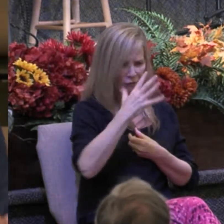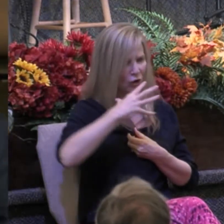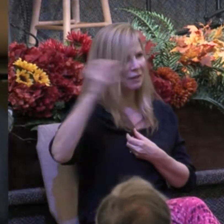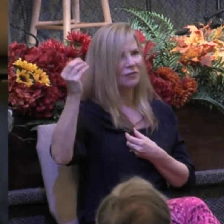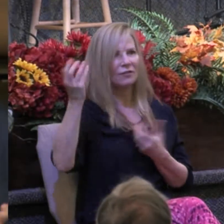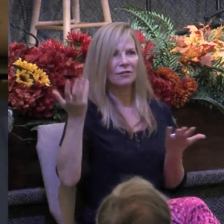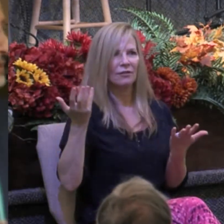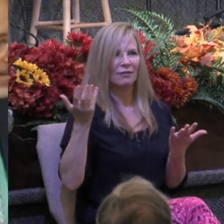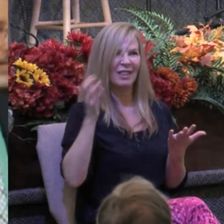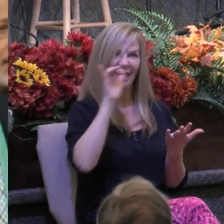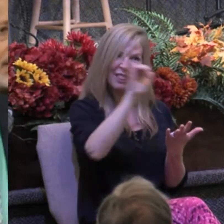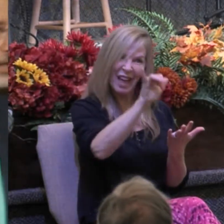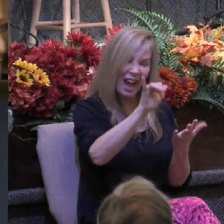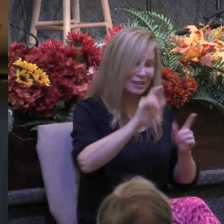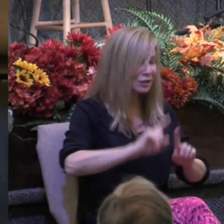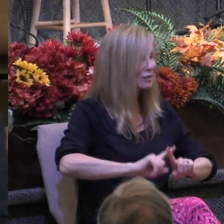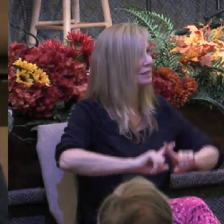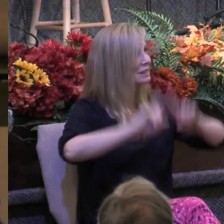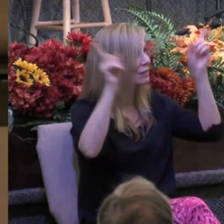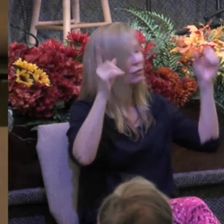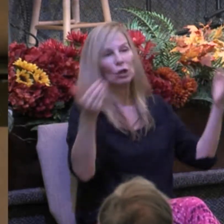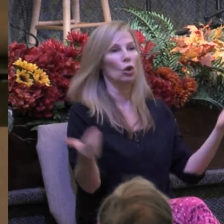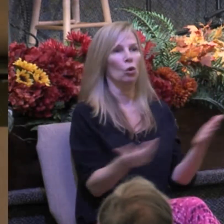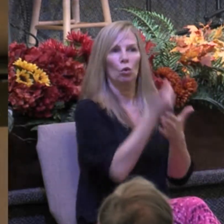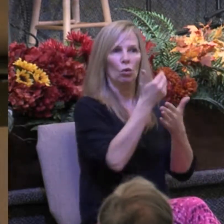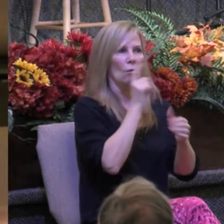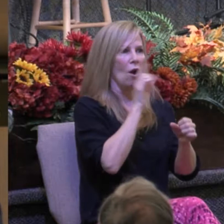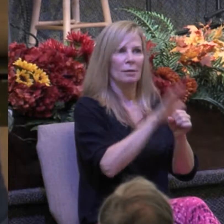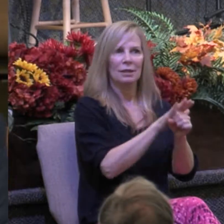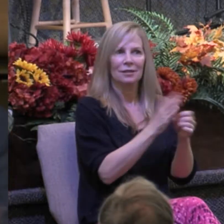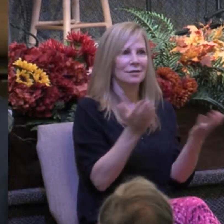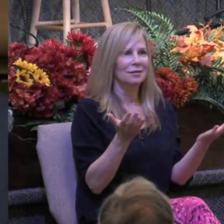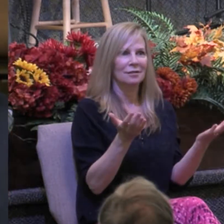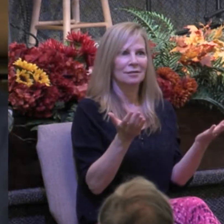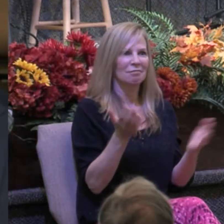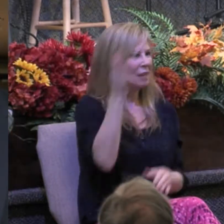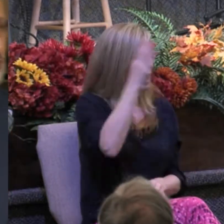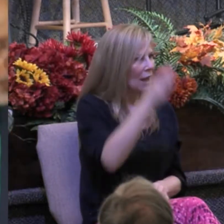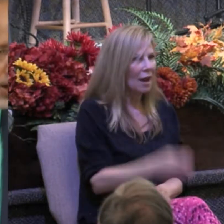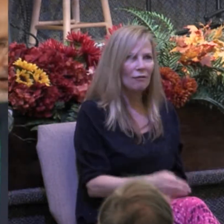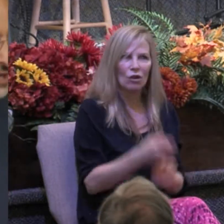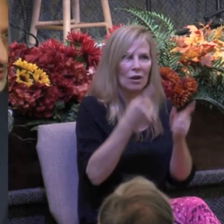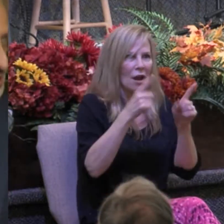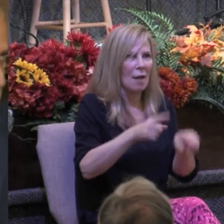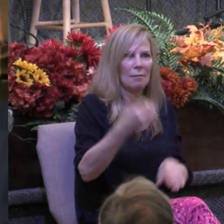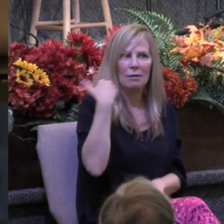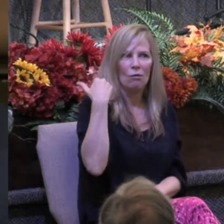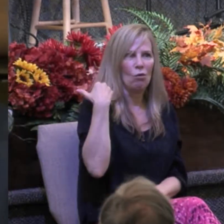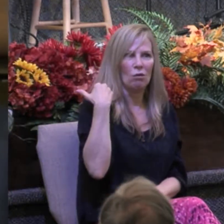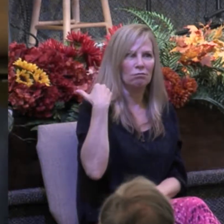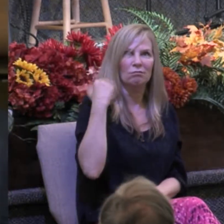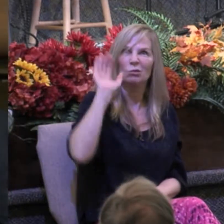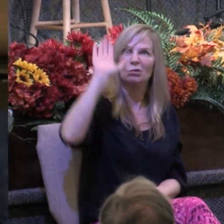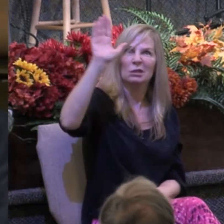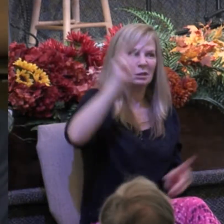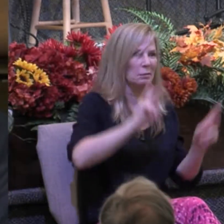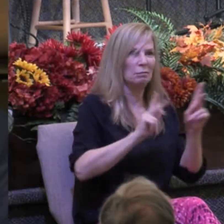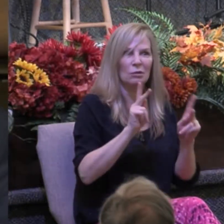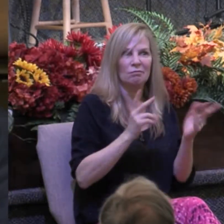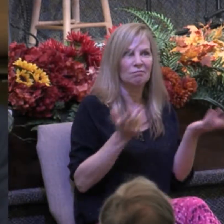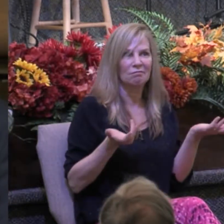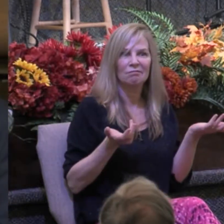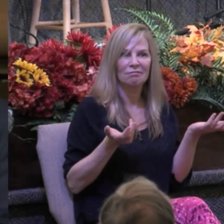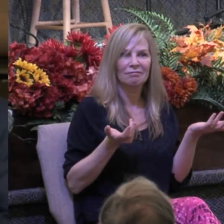was something completely new. It had never happened before to God's people. And that's